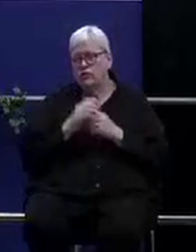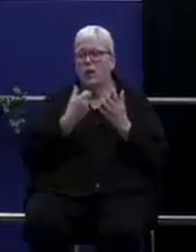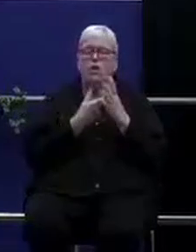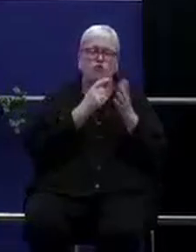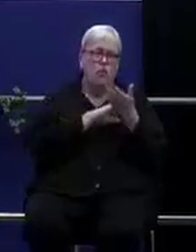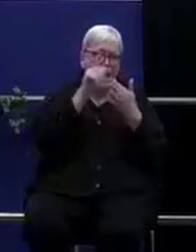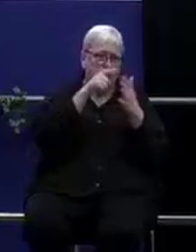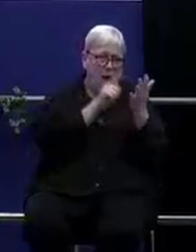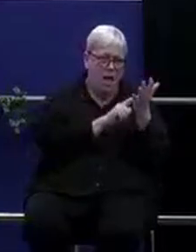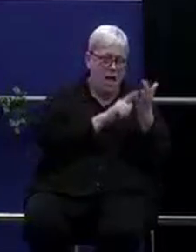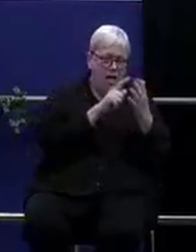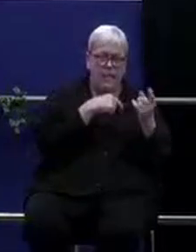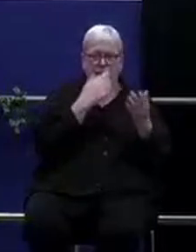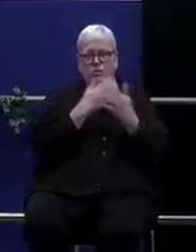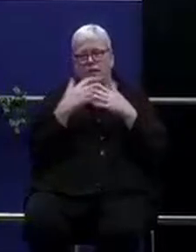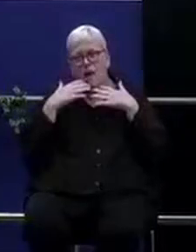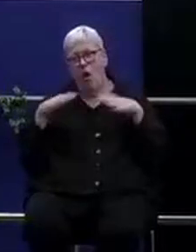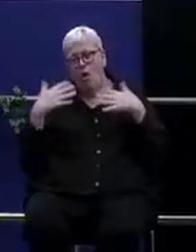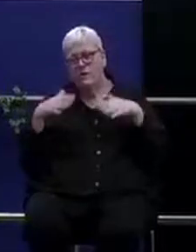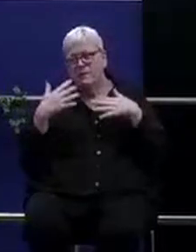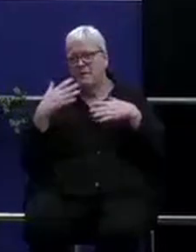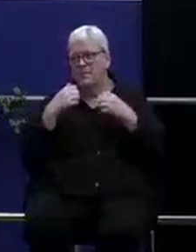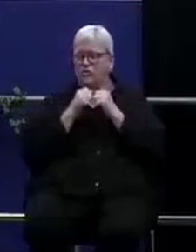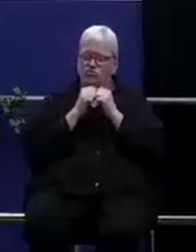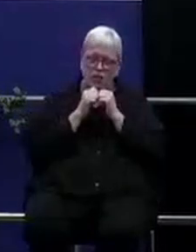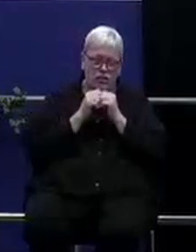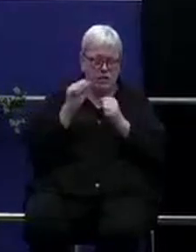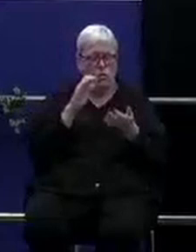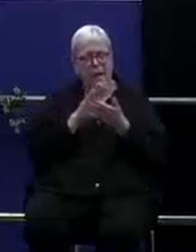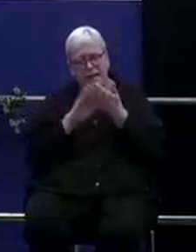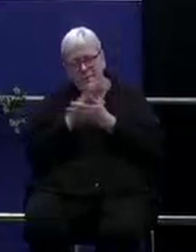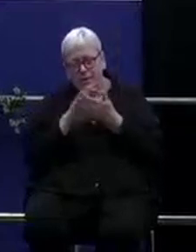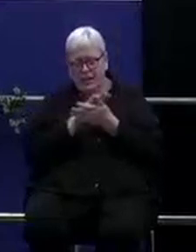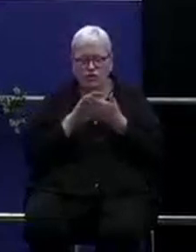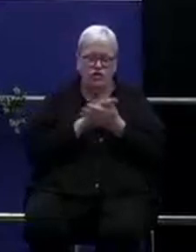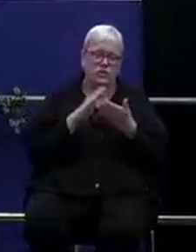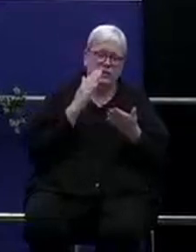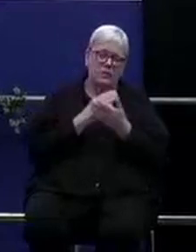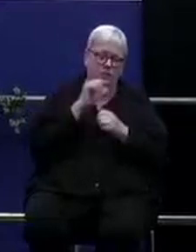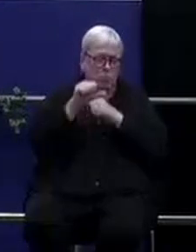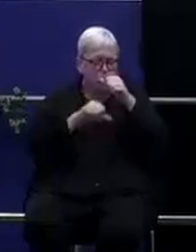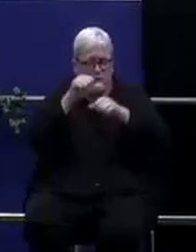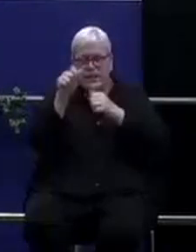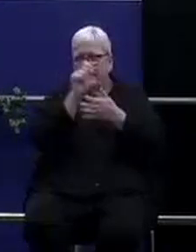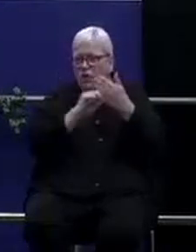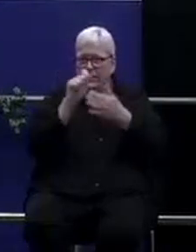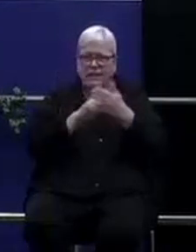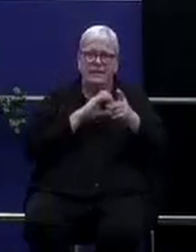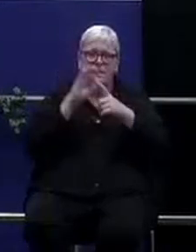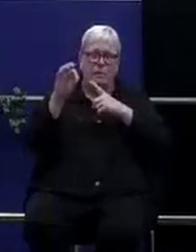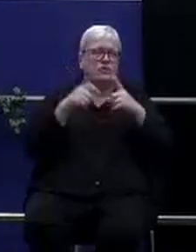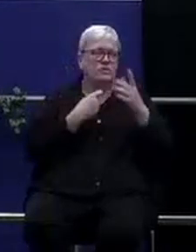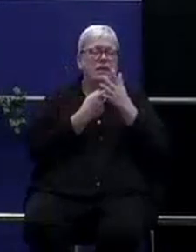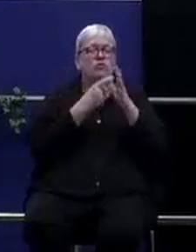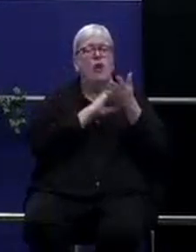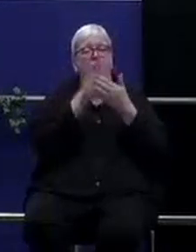That was awesome. You're so generous with your explanation about the writing process, especially. Rachelle